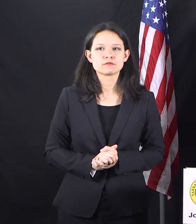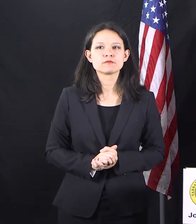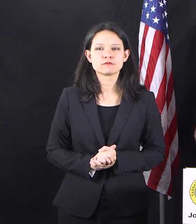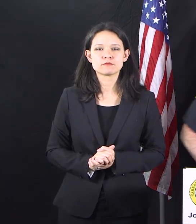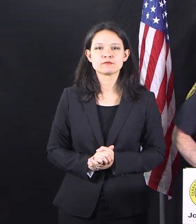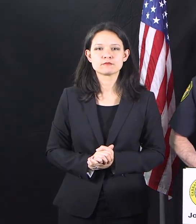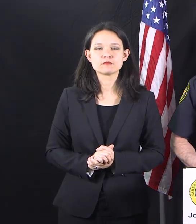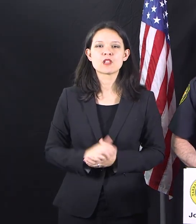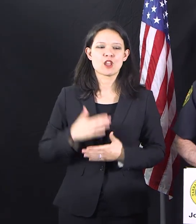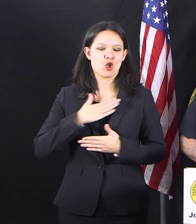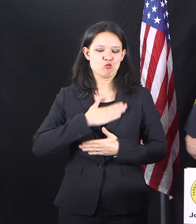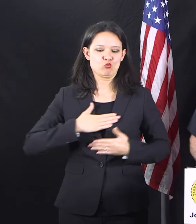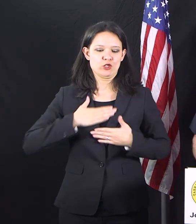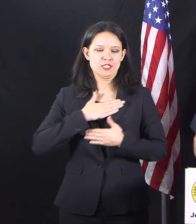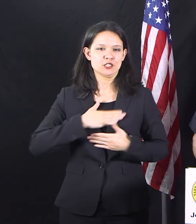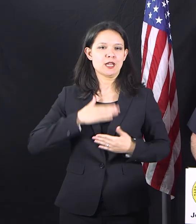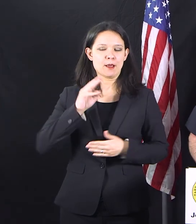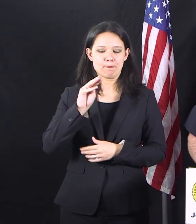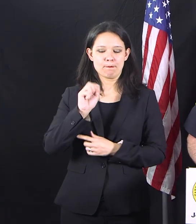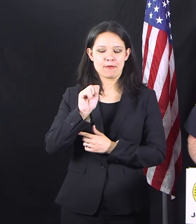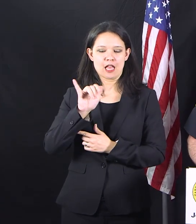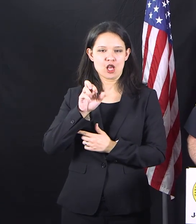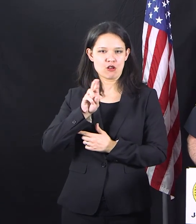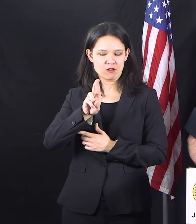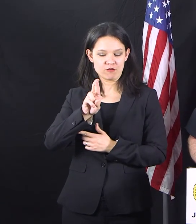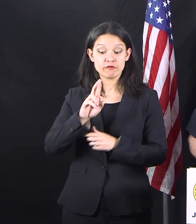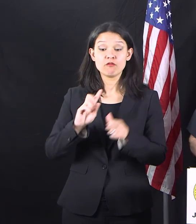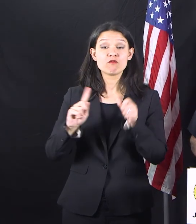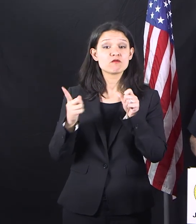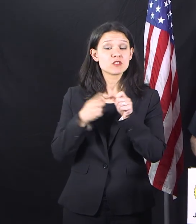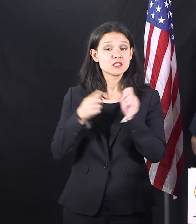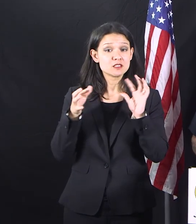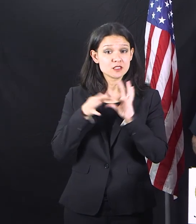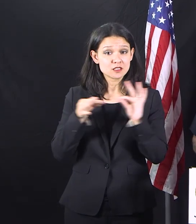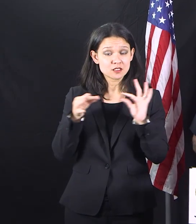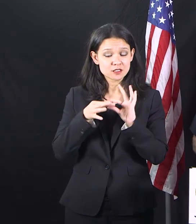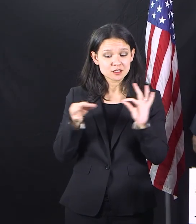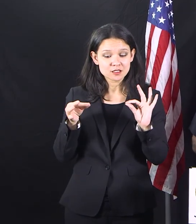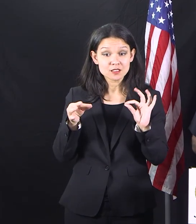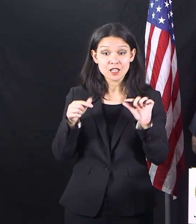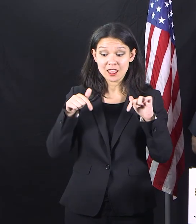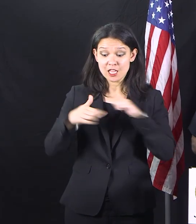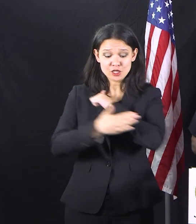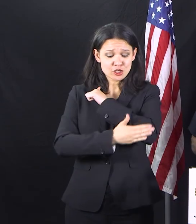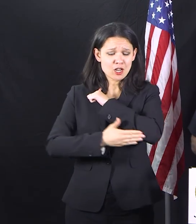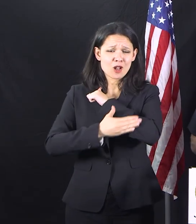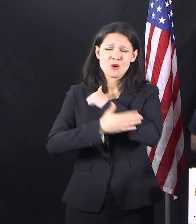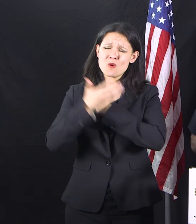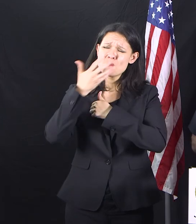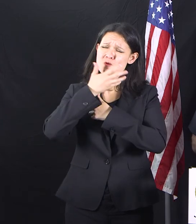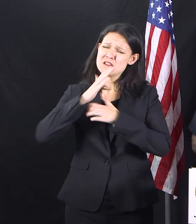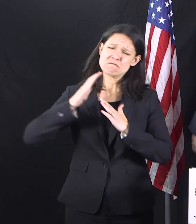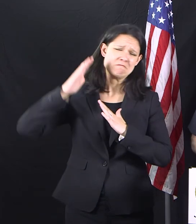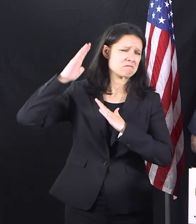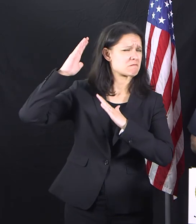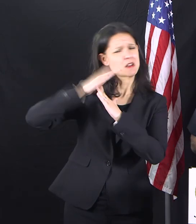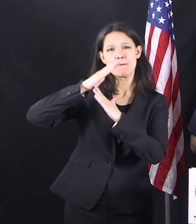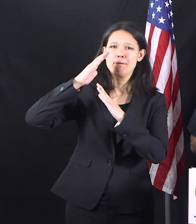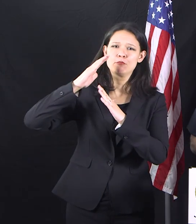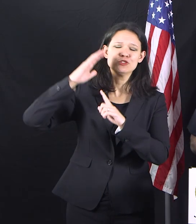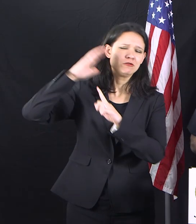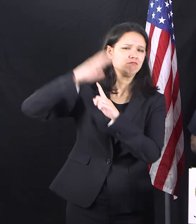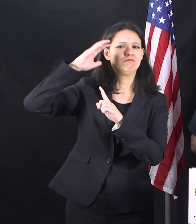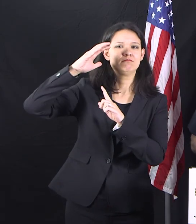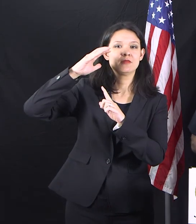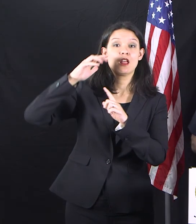I appreciate it, Mayor. First thing I want to say is, you know, we live not only in the best country in the world, but we live in the best